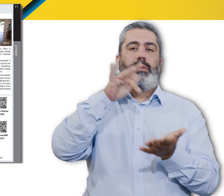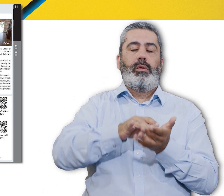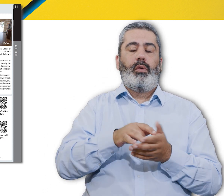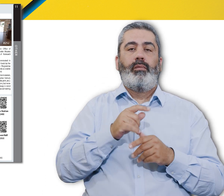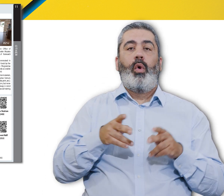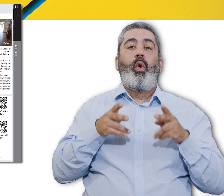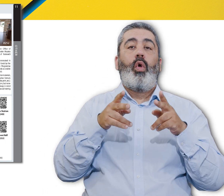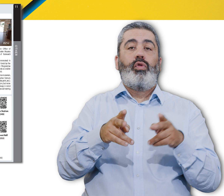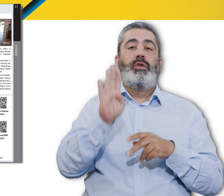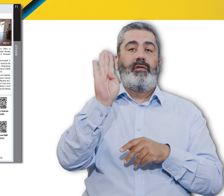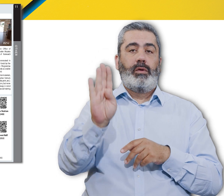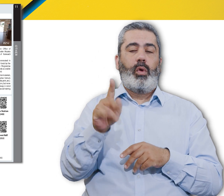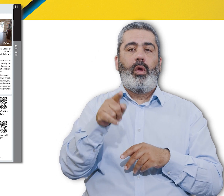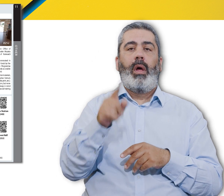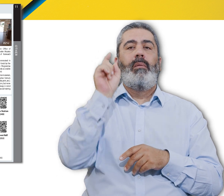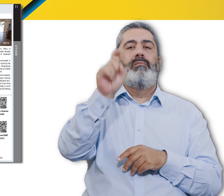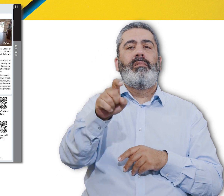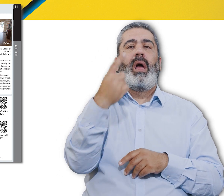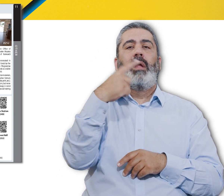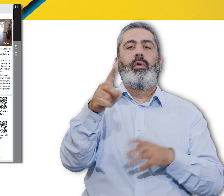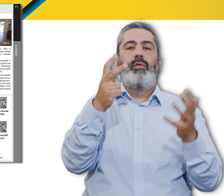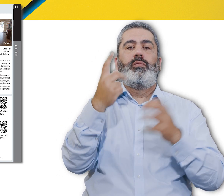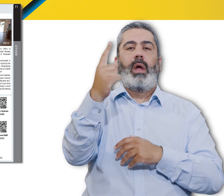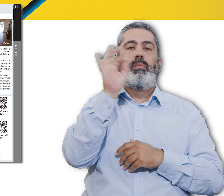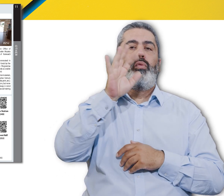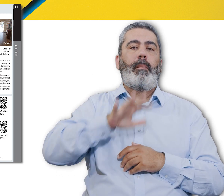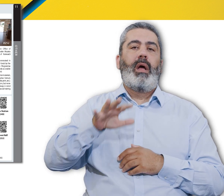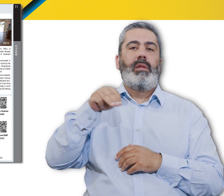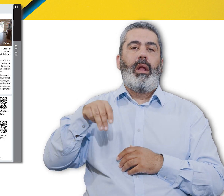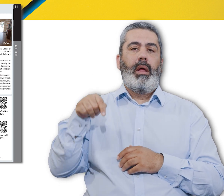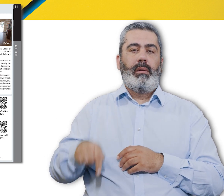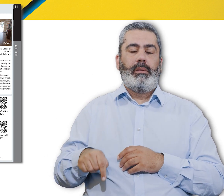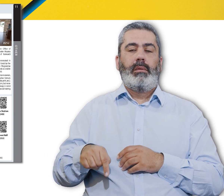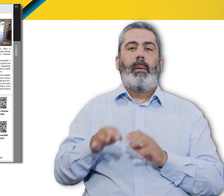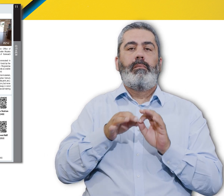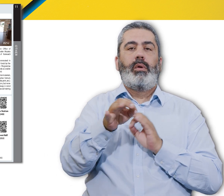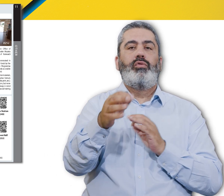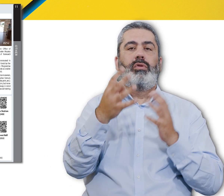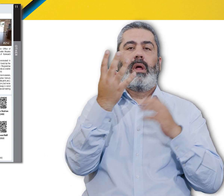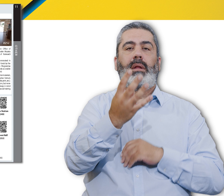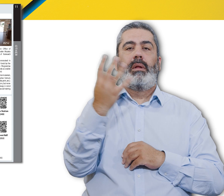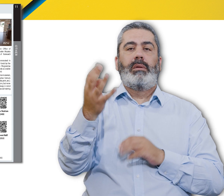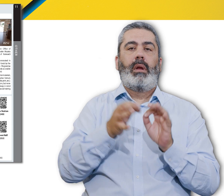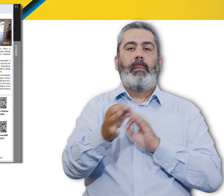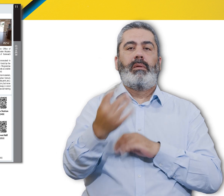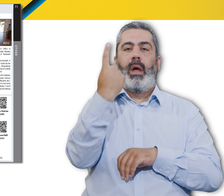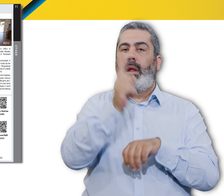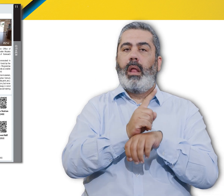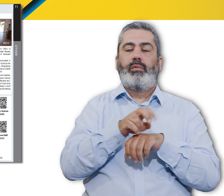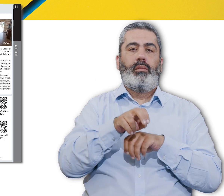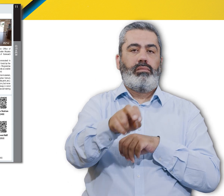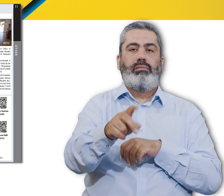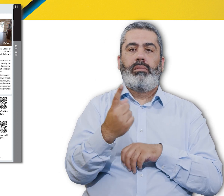number 171, area, Mangalm, length 44 m, 1 min, elevation 5